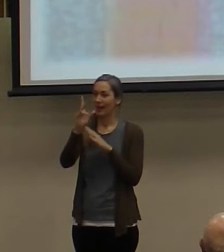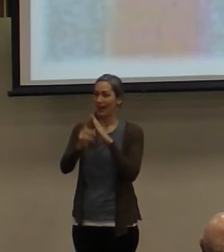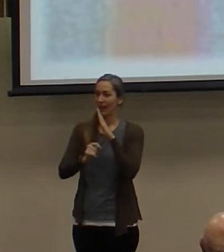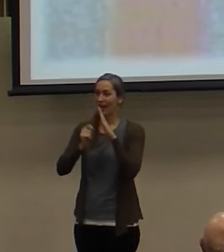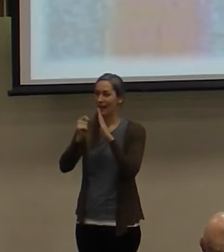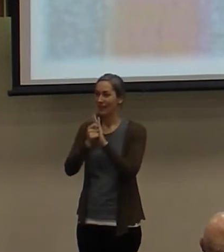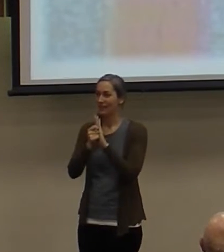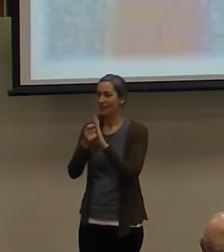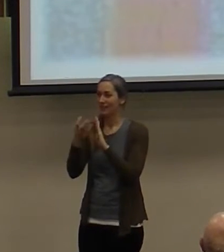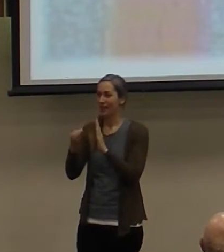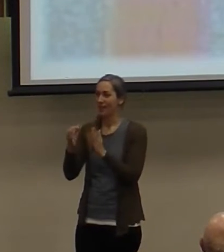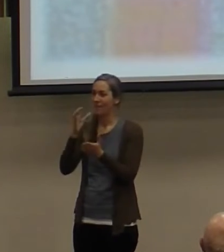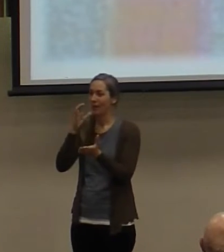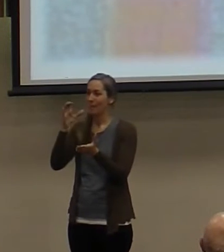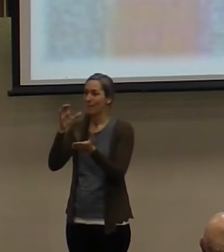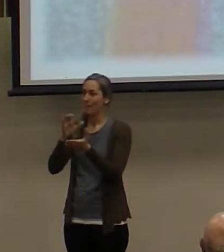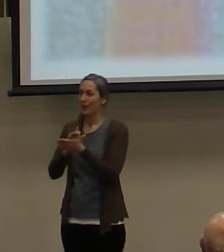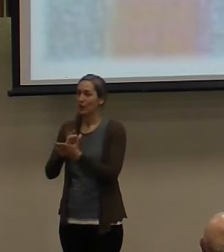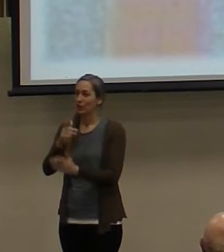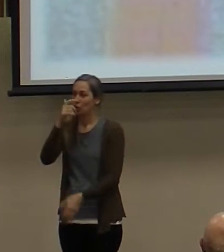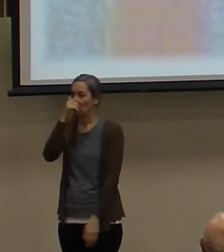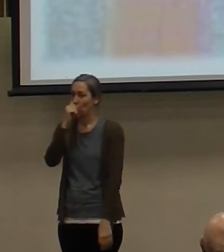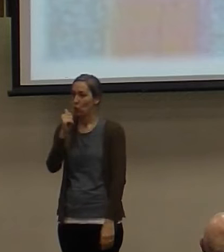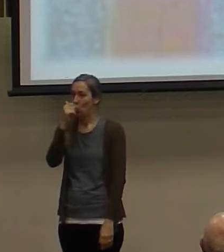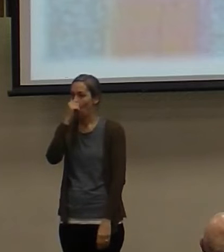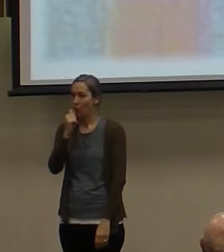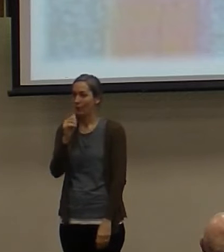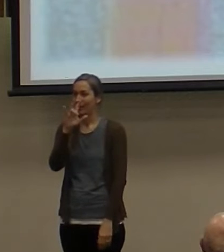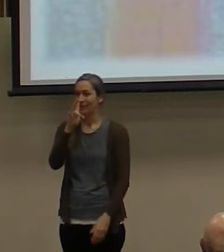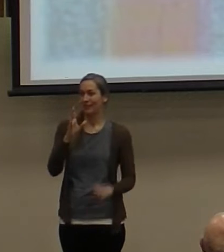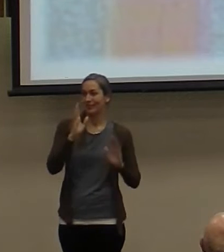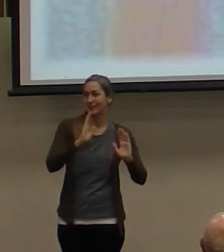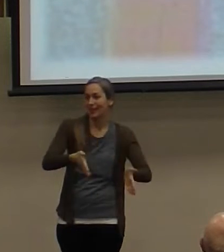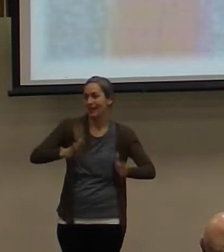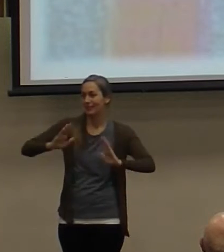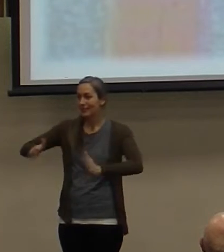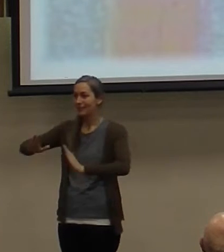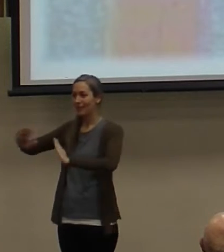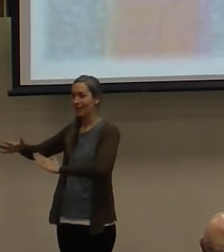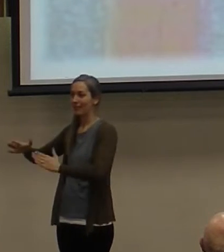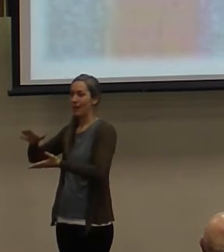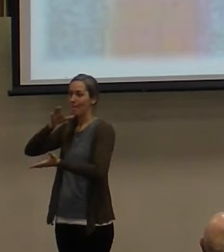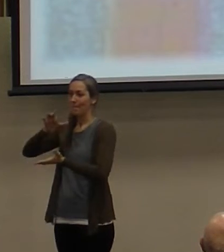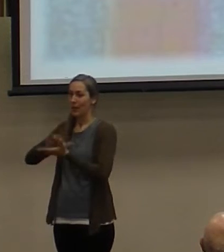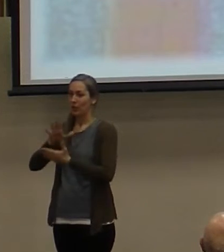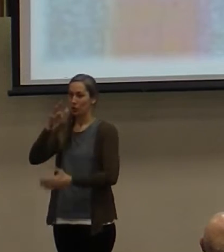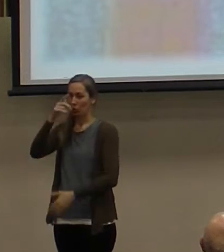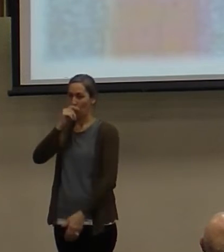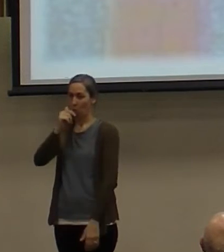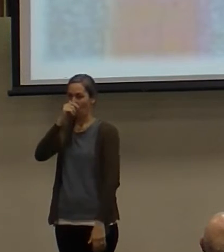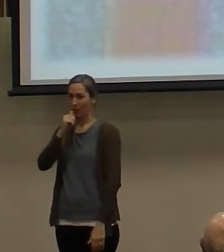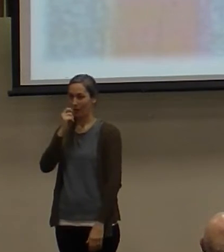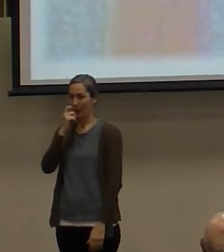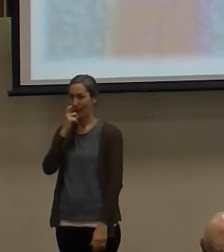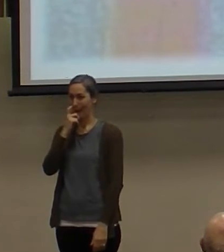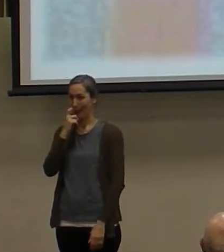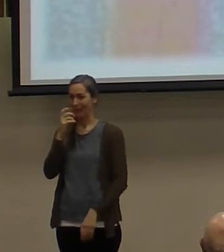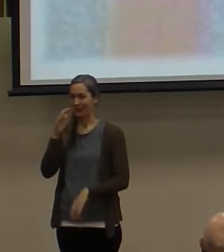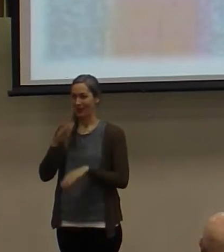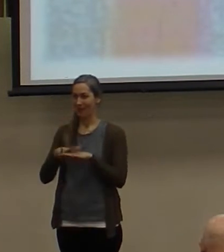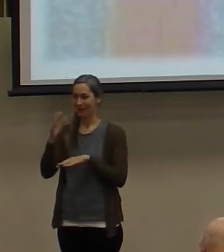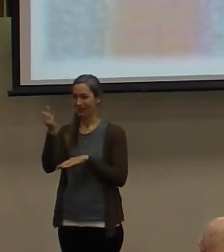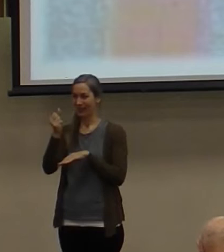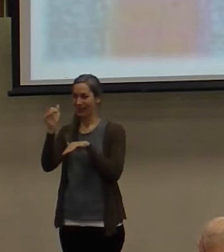Code. Okay? Seven stages or the seven ages of the marital code. It was in Saturday Evening